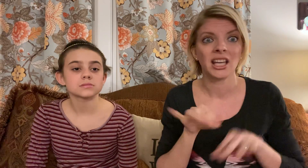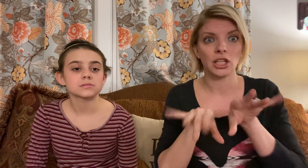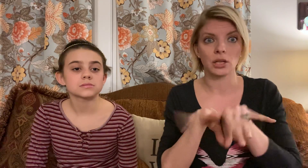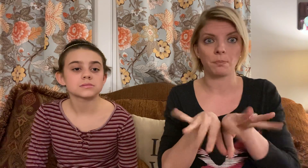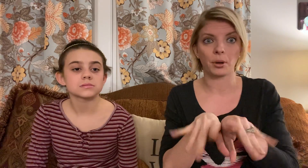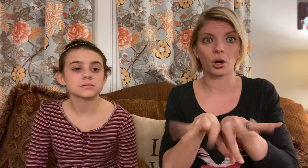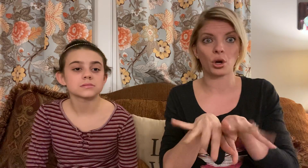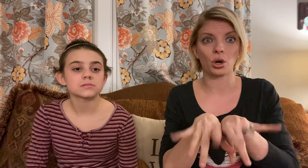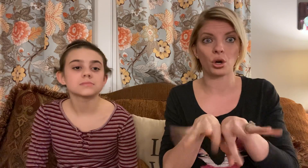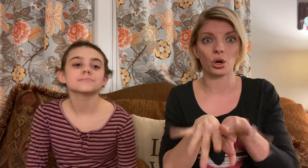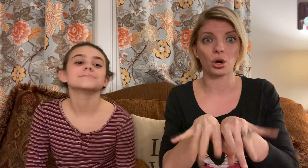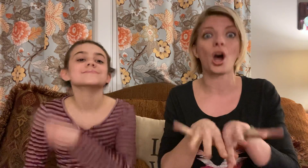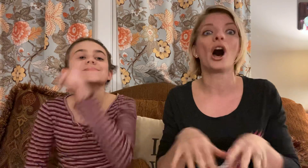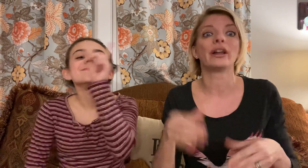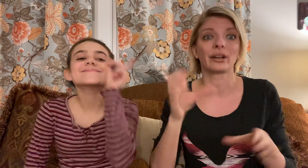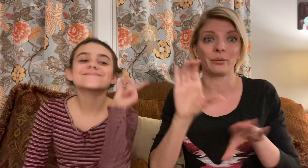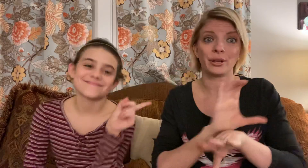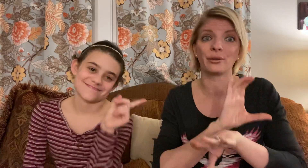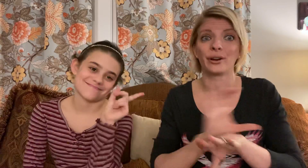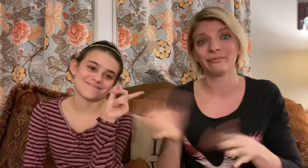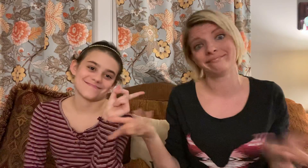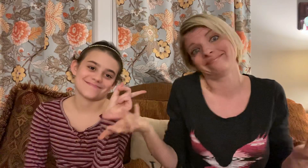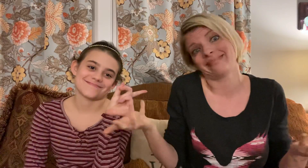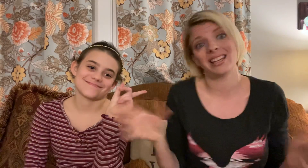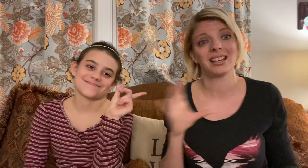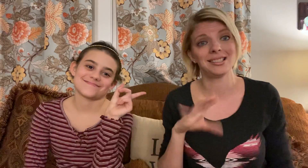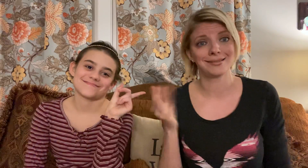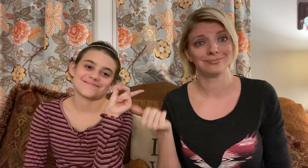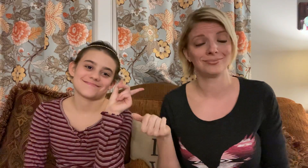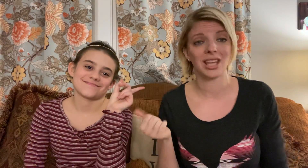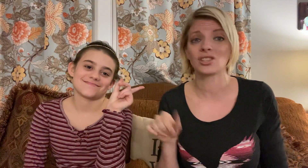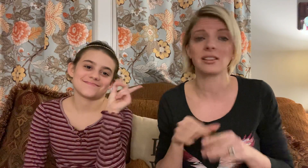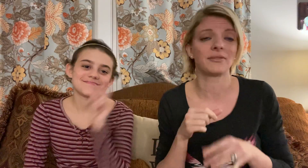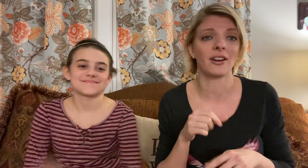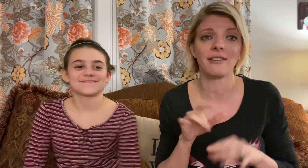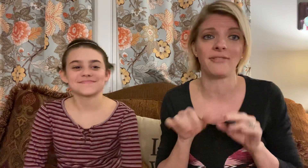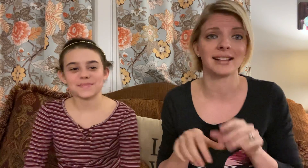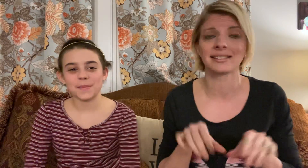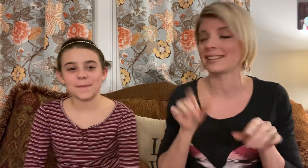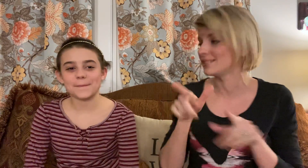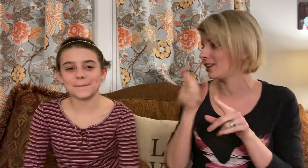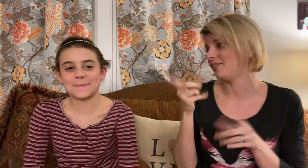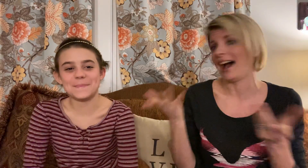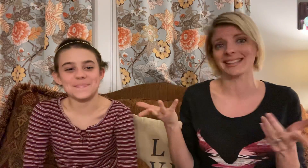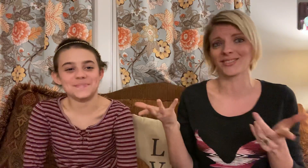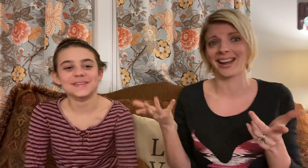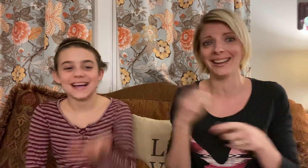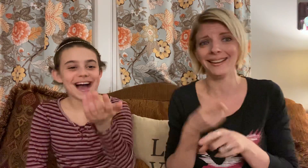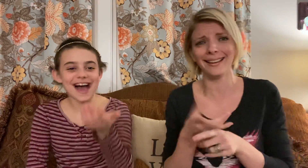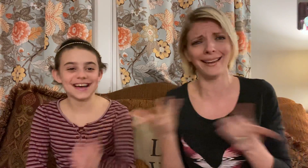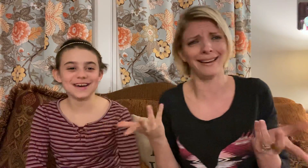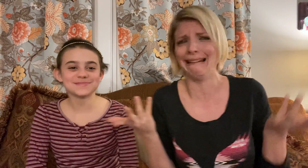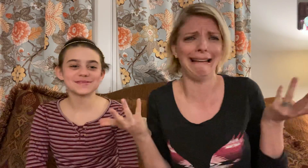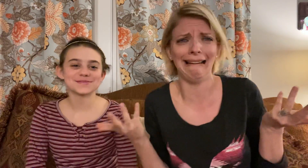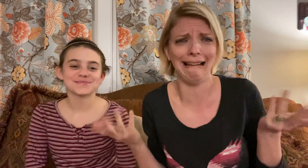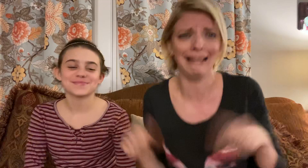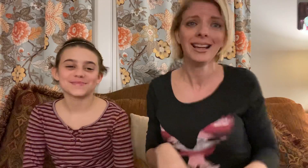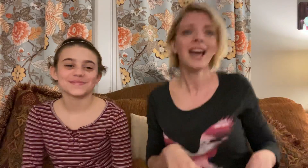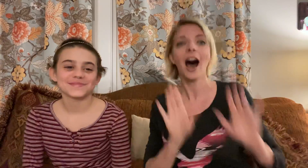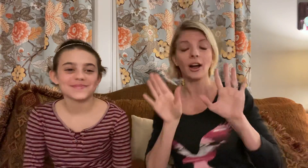just on the computer. He does. He's just he's very fast, right? Okay,